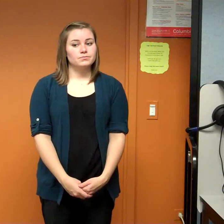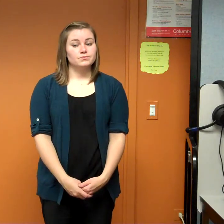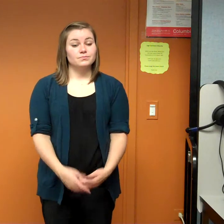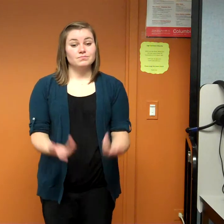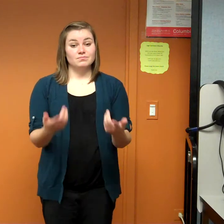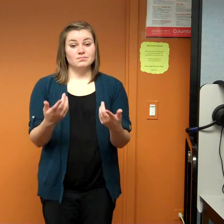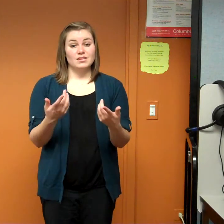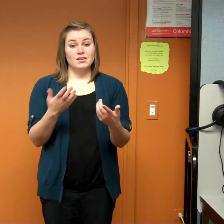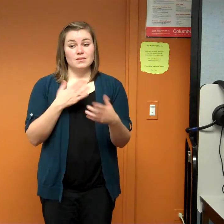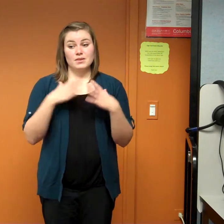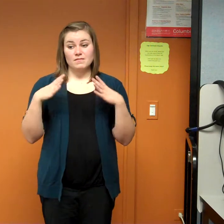photograph of